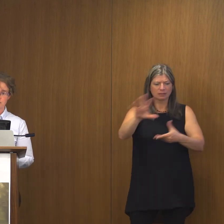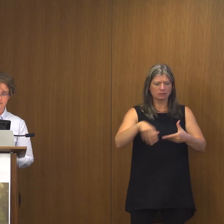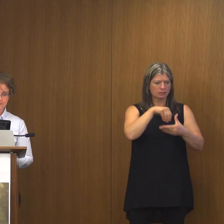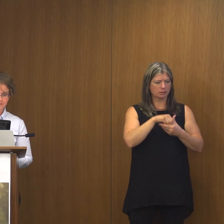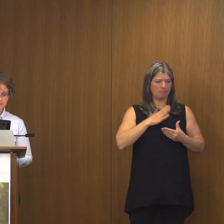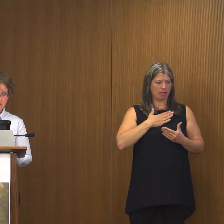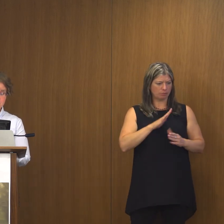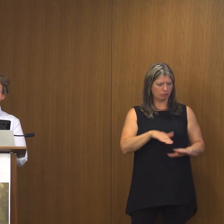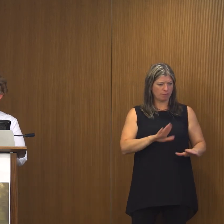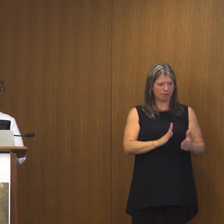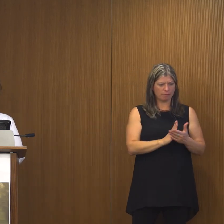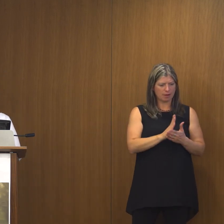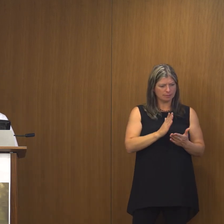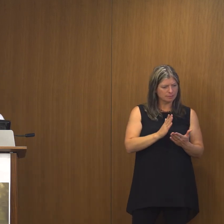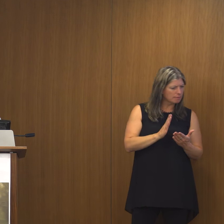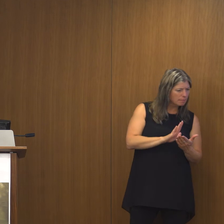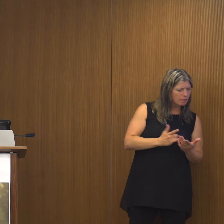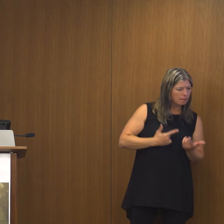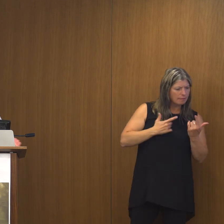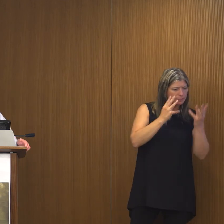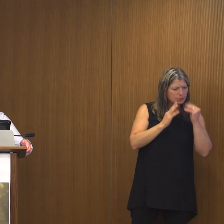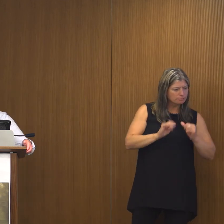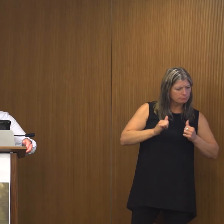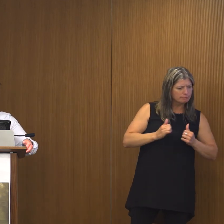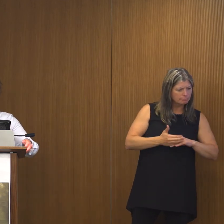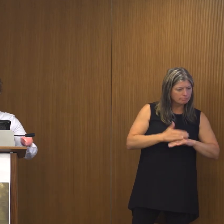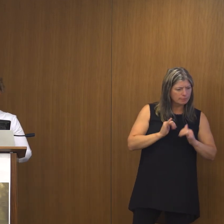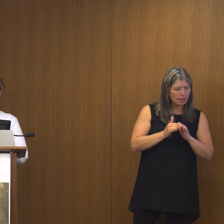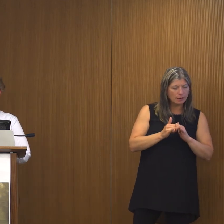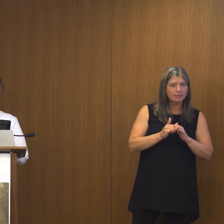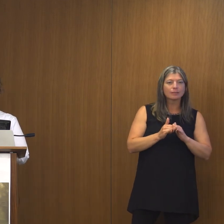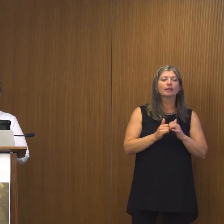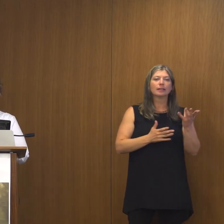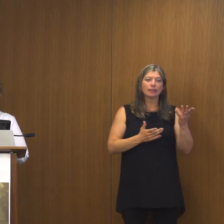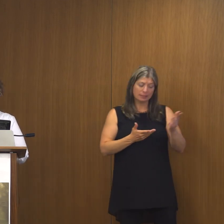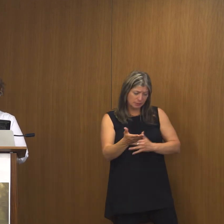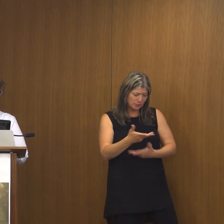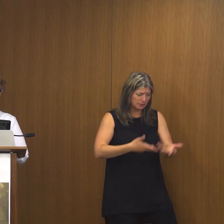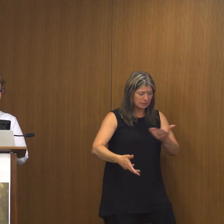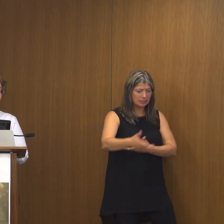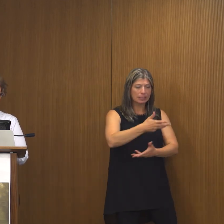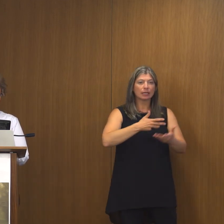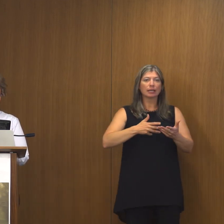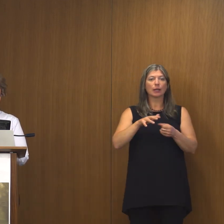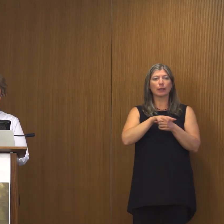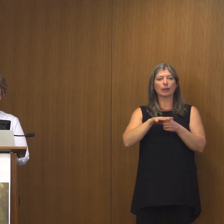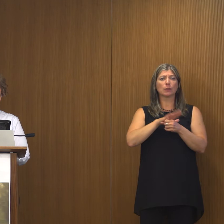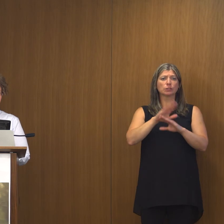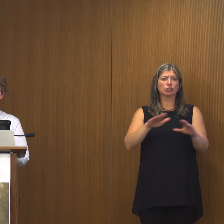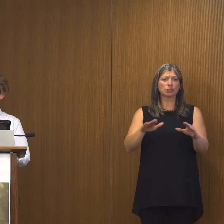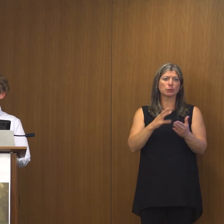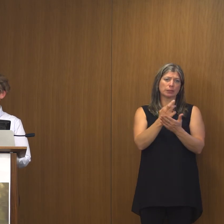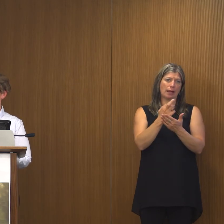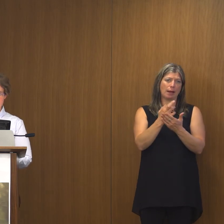my children, my family, and those like us. Through my local children's rehabilitation hospital, I became a family leader.